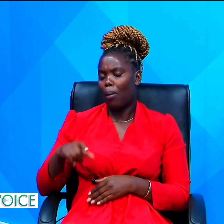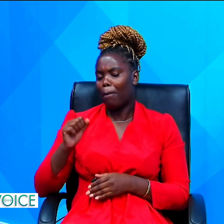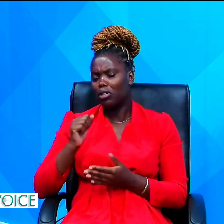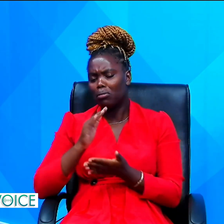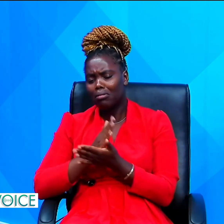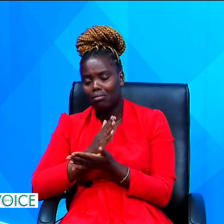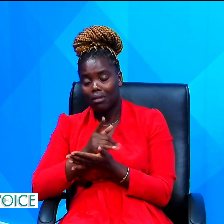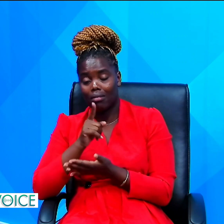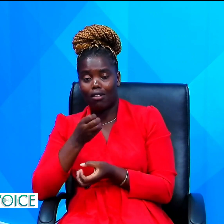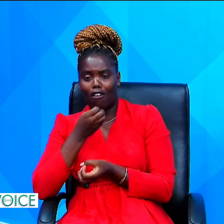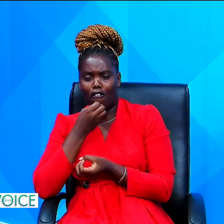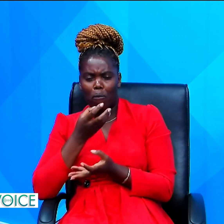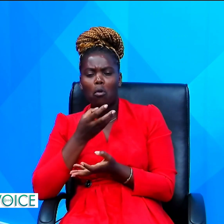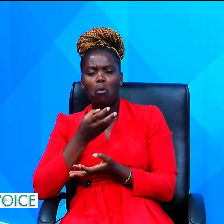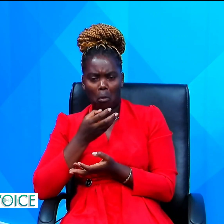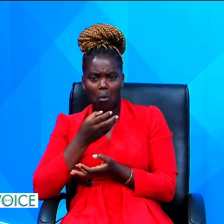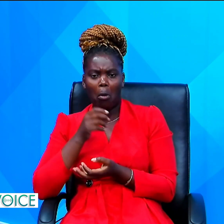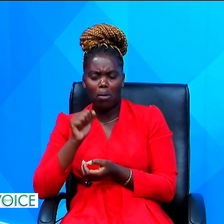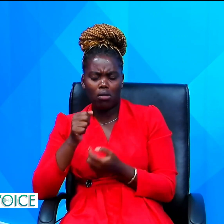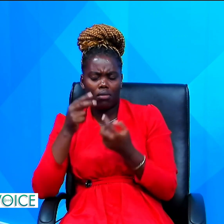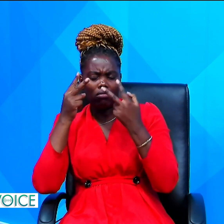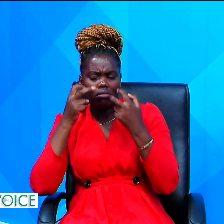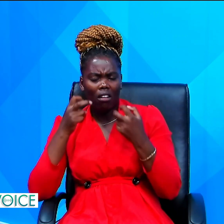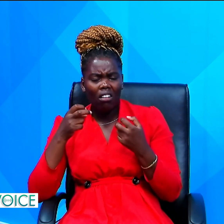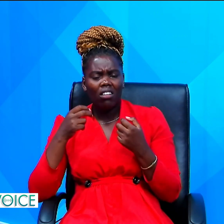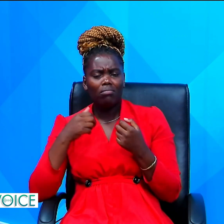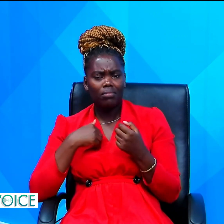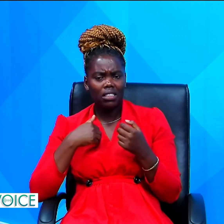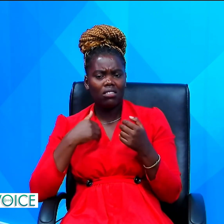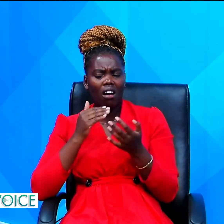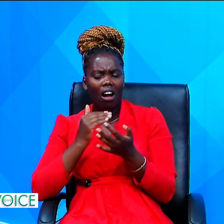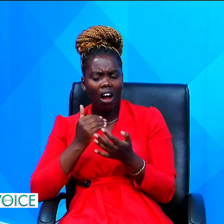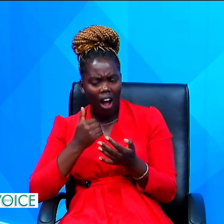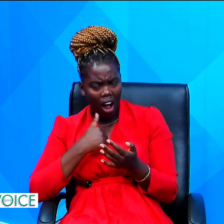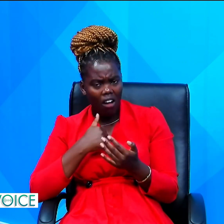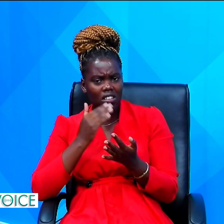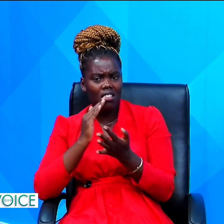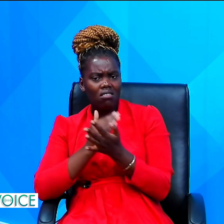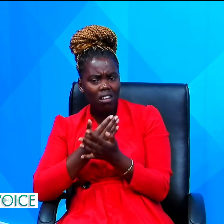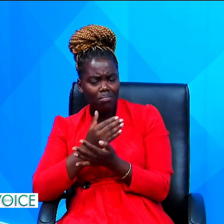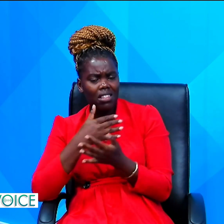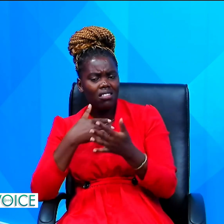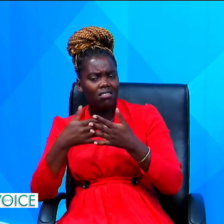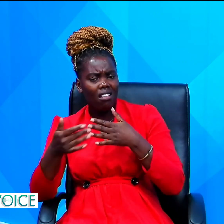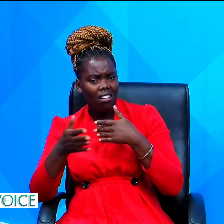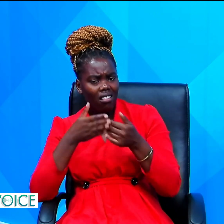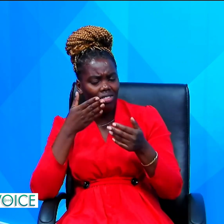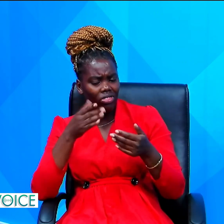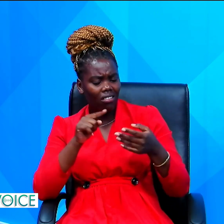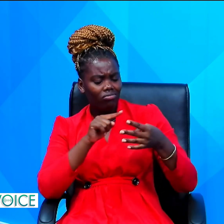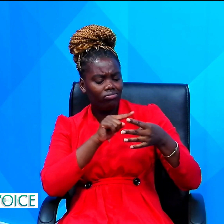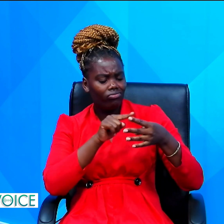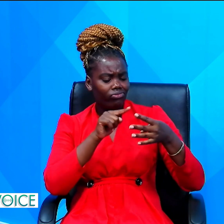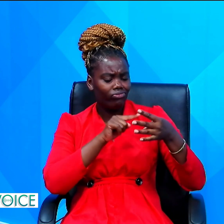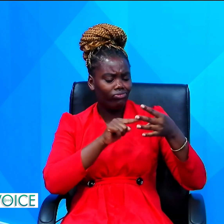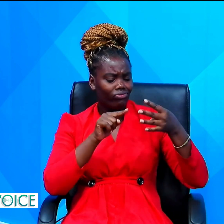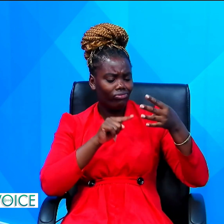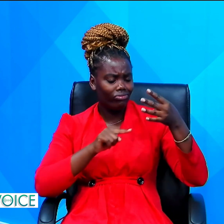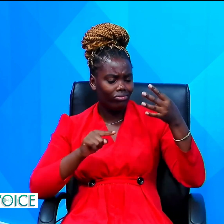about hepatitis. For more information about getting tested, about getting checkup, you can